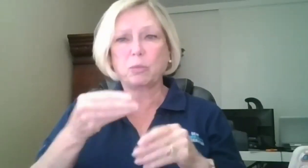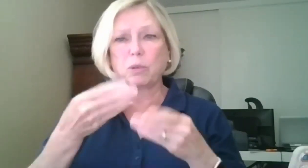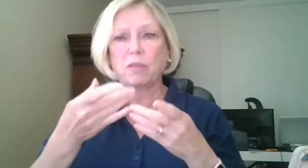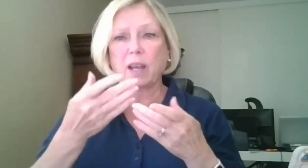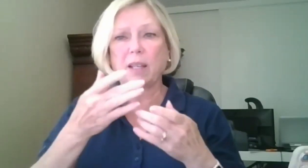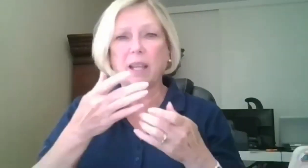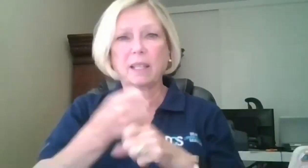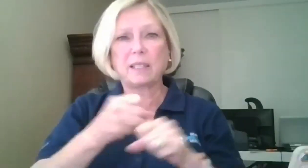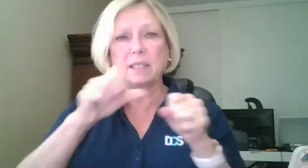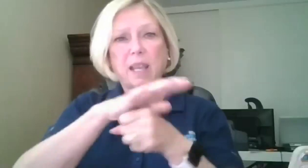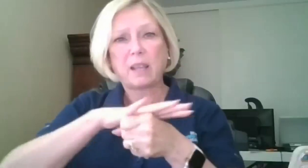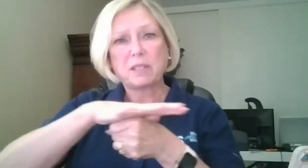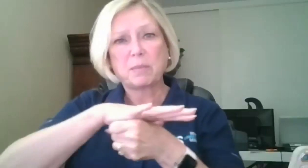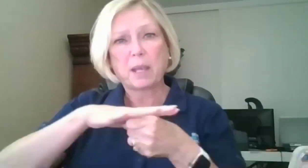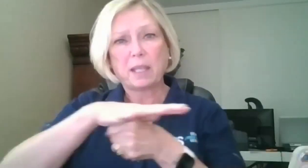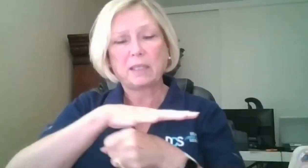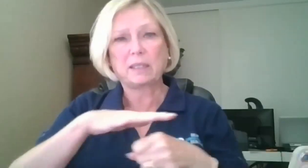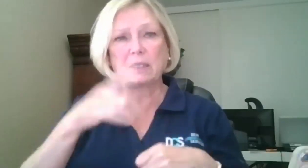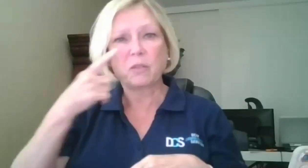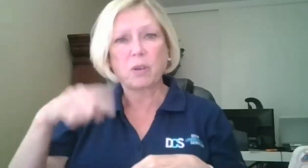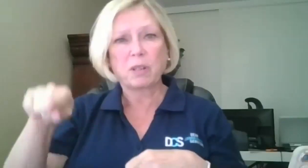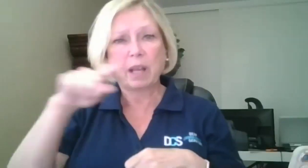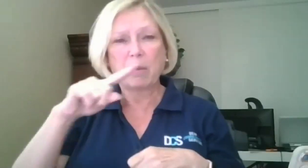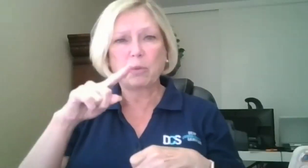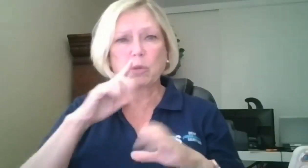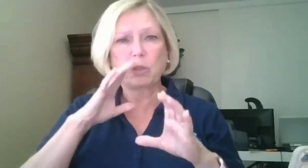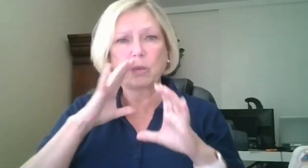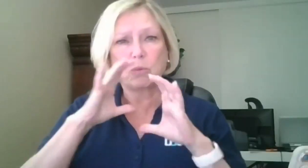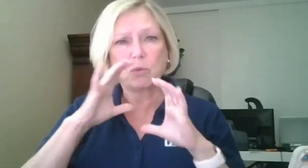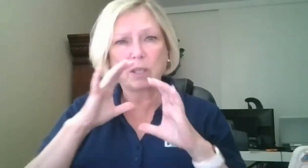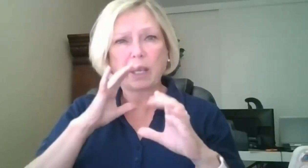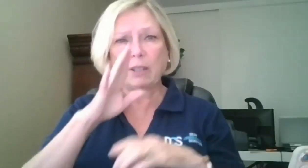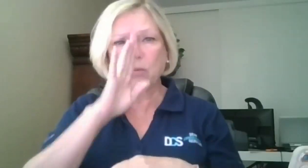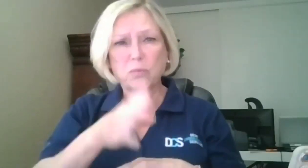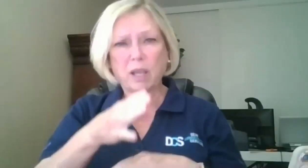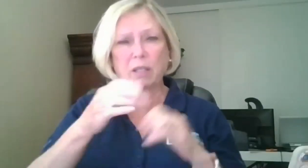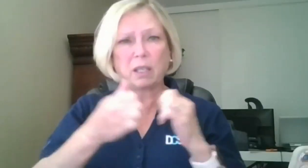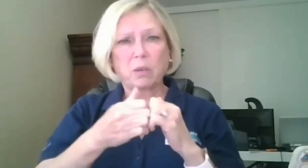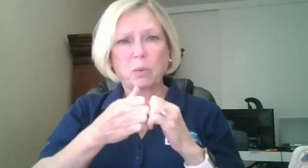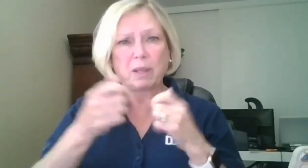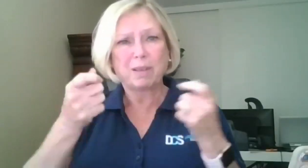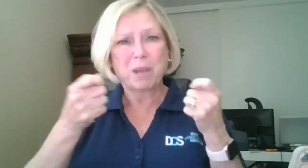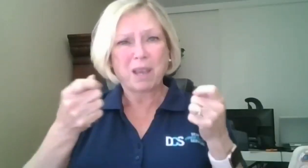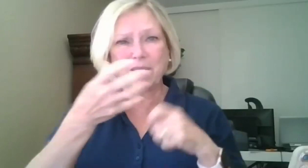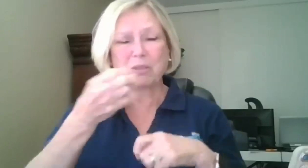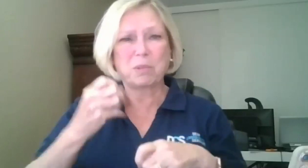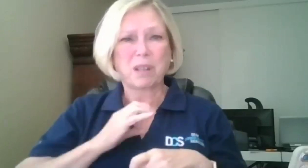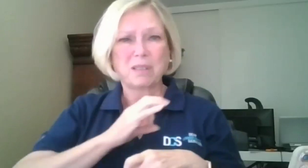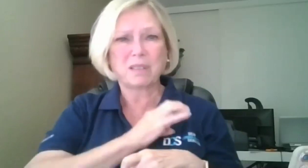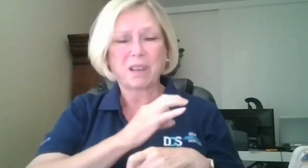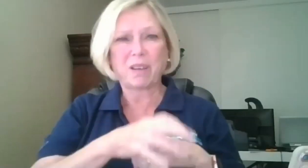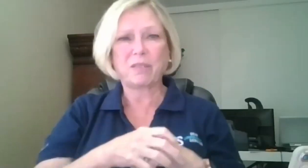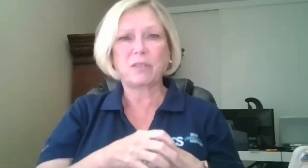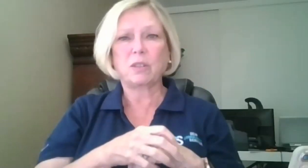to participate and to provide a safe space for them to communicate directly with management and